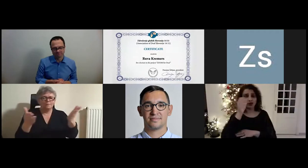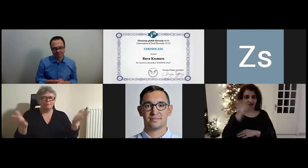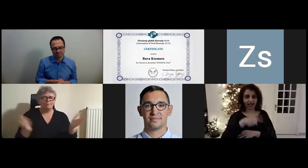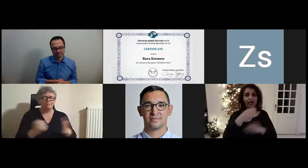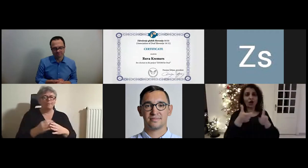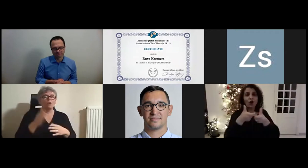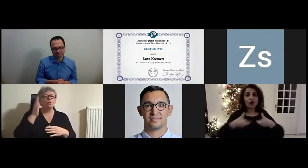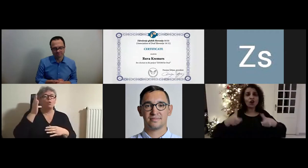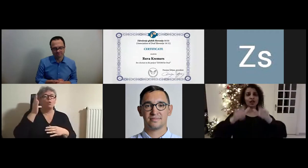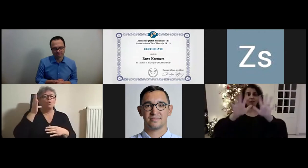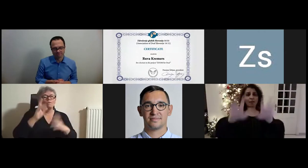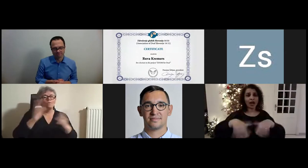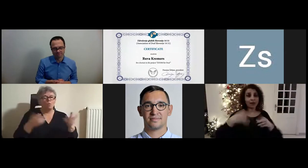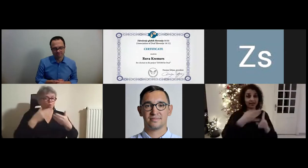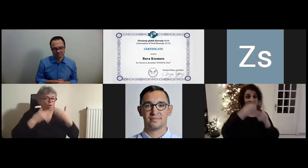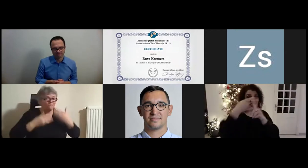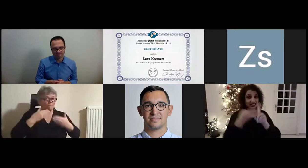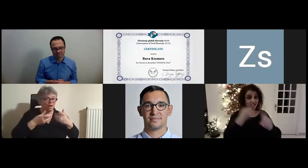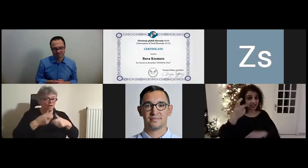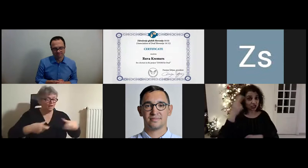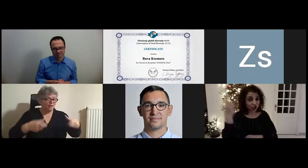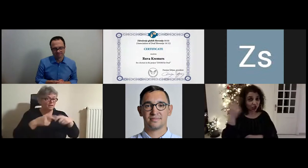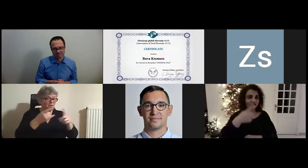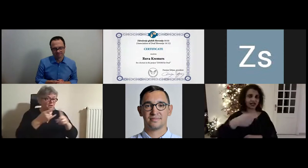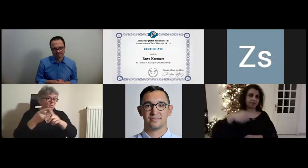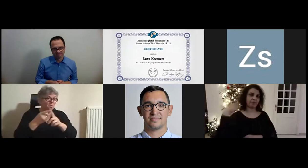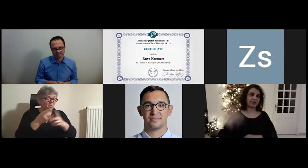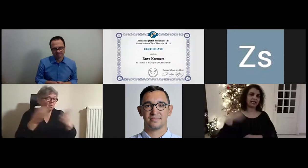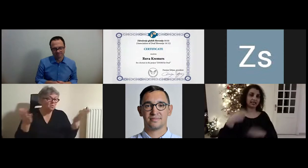and see the worldwide reach that this has.